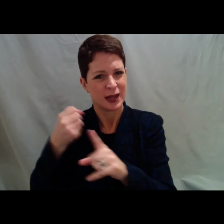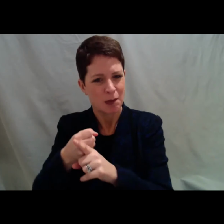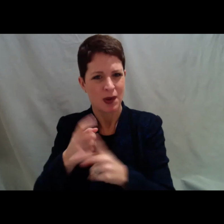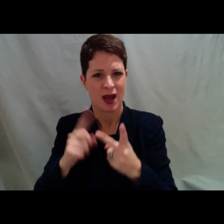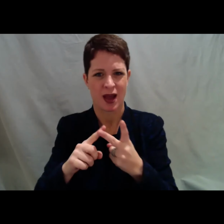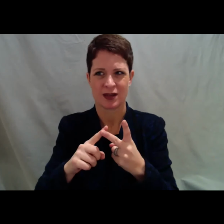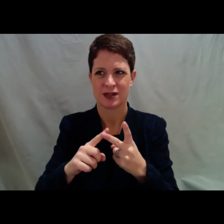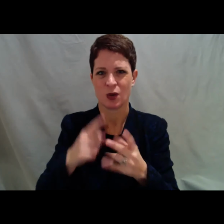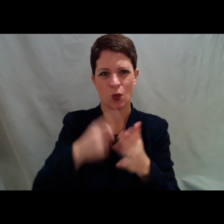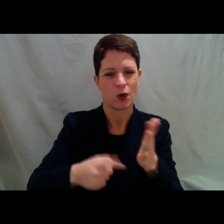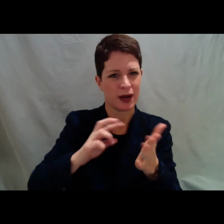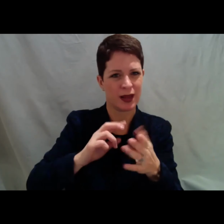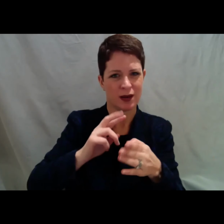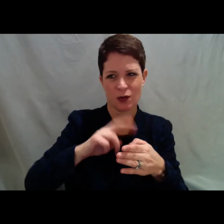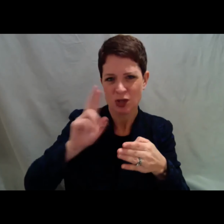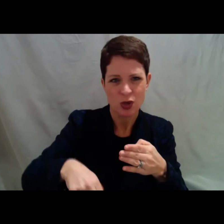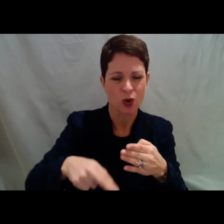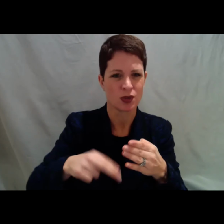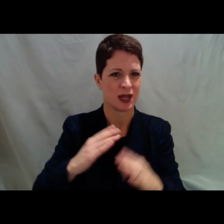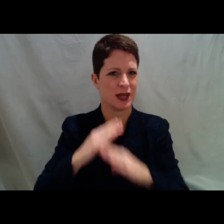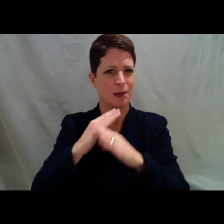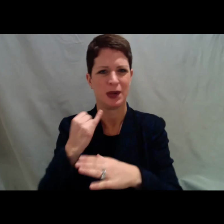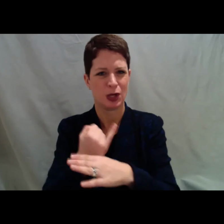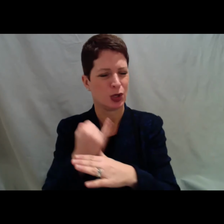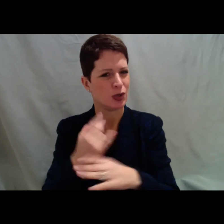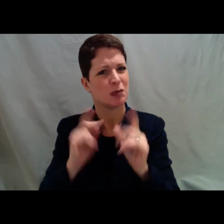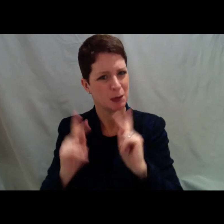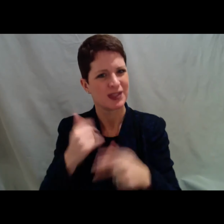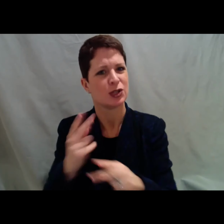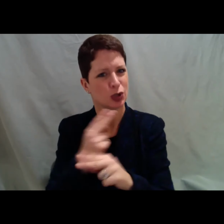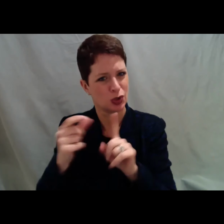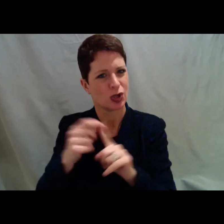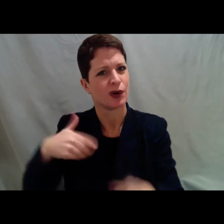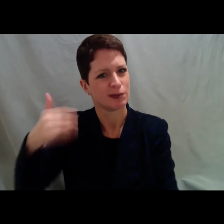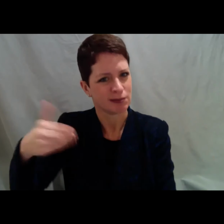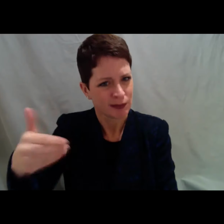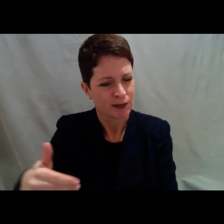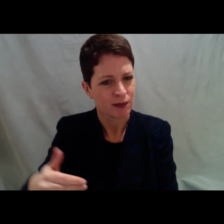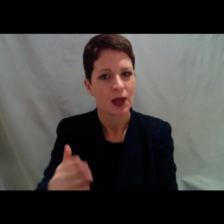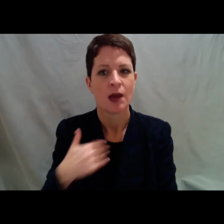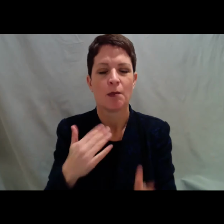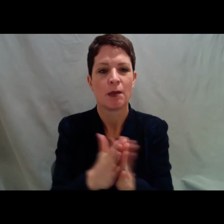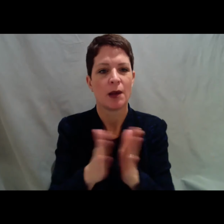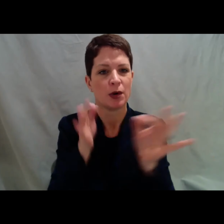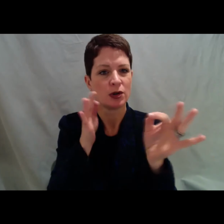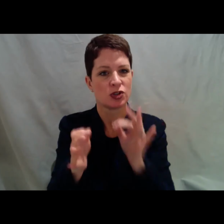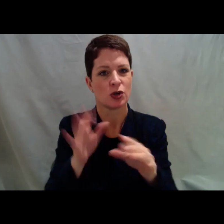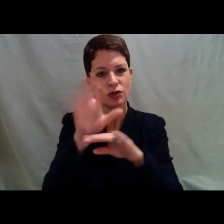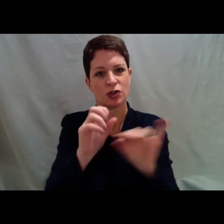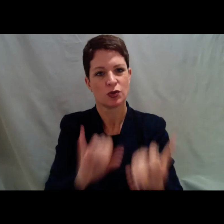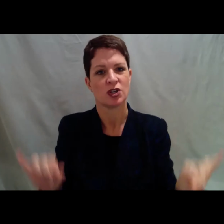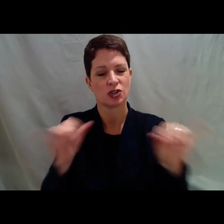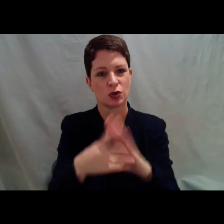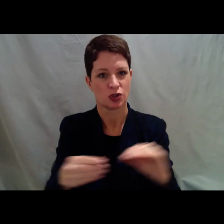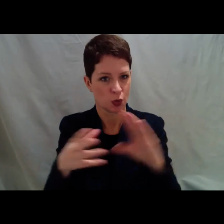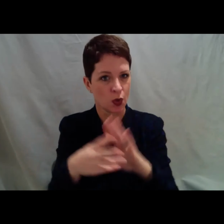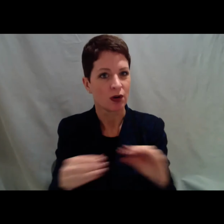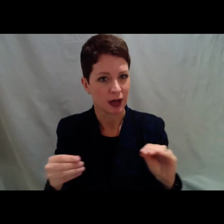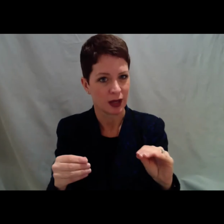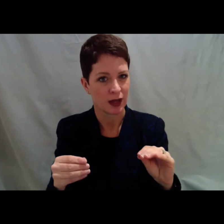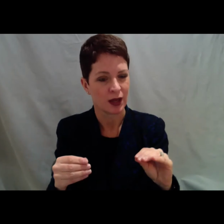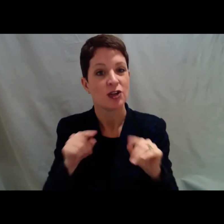implications or impede its use. So my book appends the traditional story of democratization